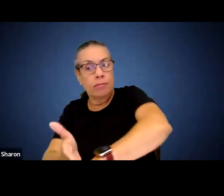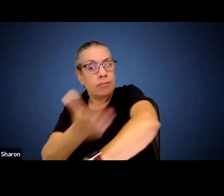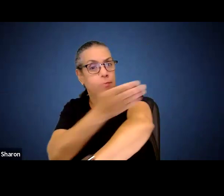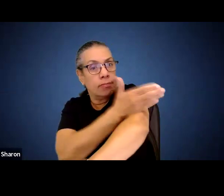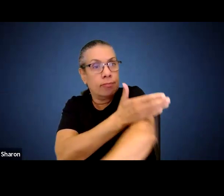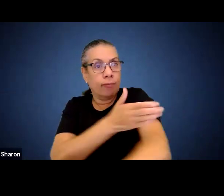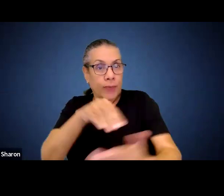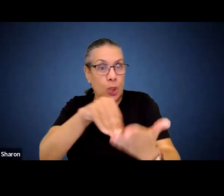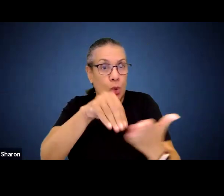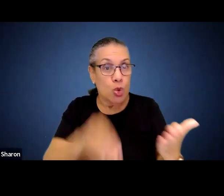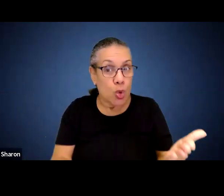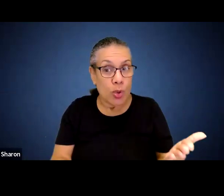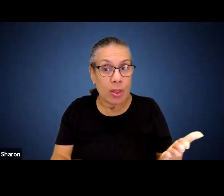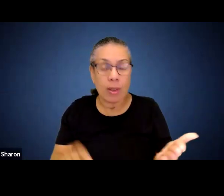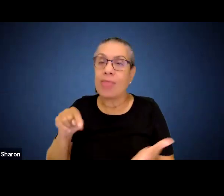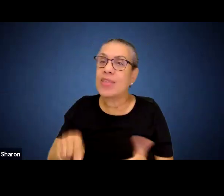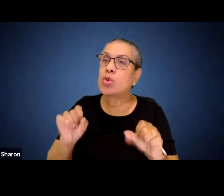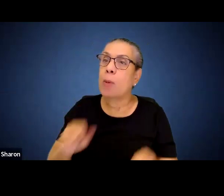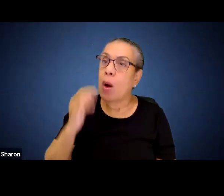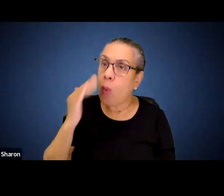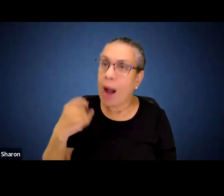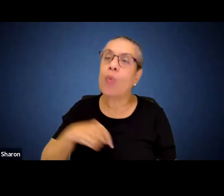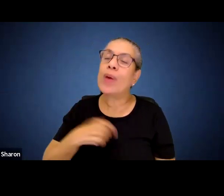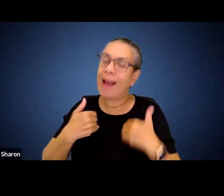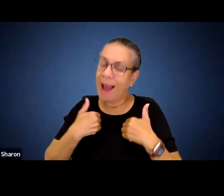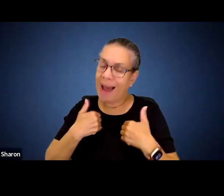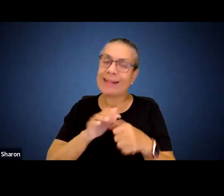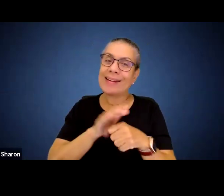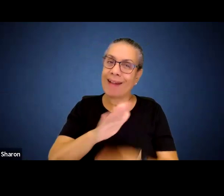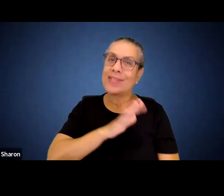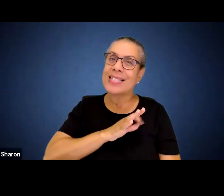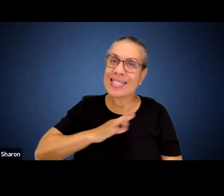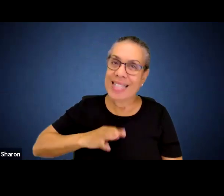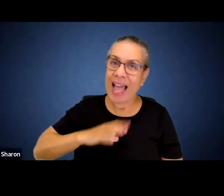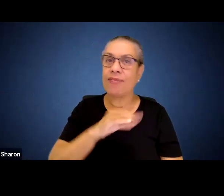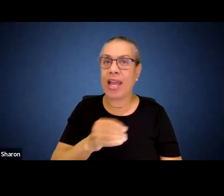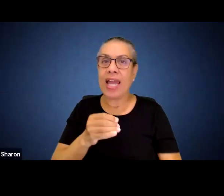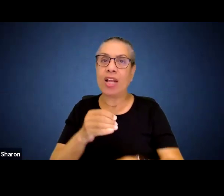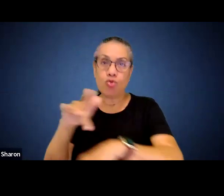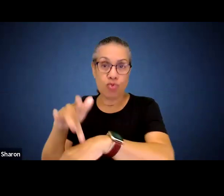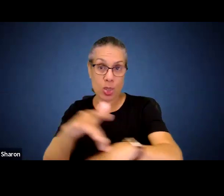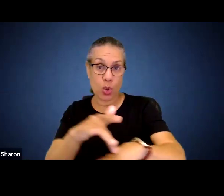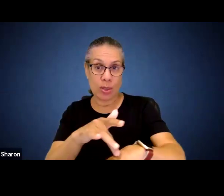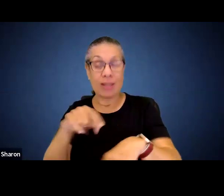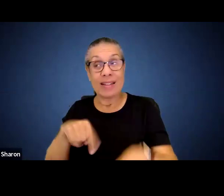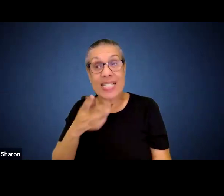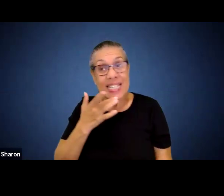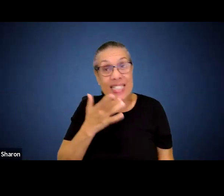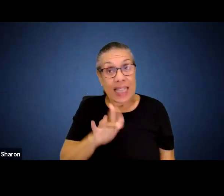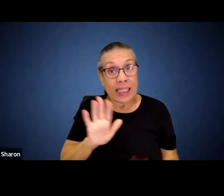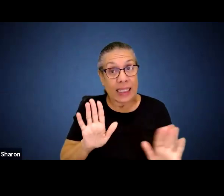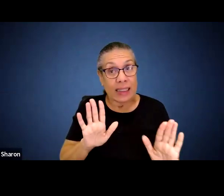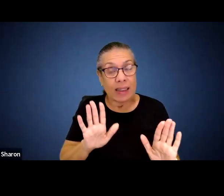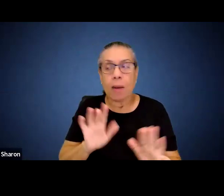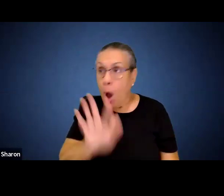students. This was only possible because we had the staff and resources available. We're very fortunate. This is not the case across